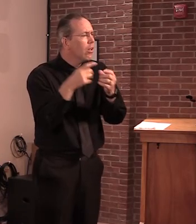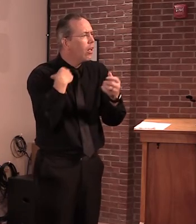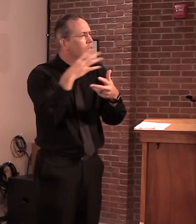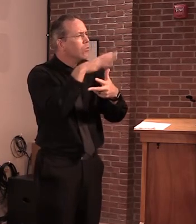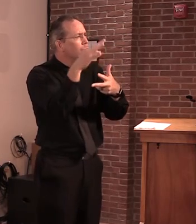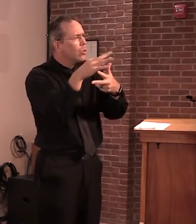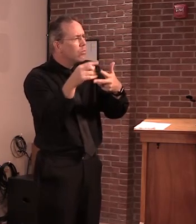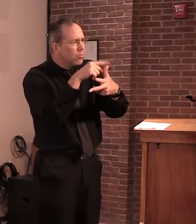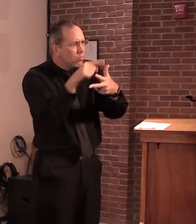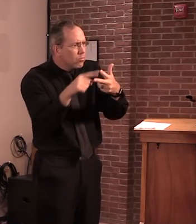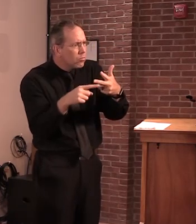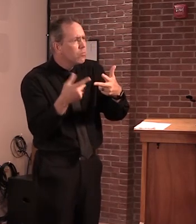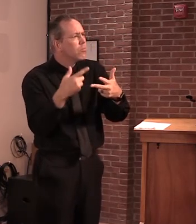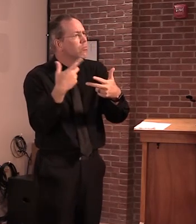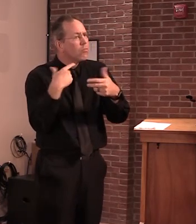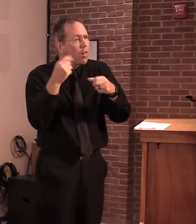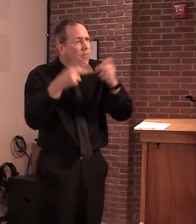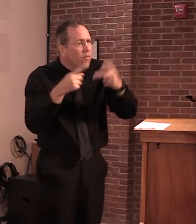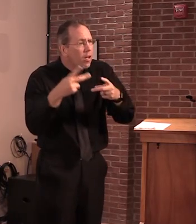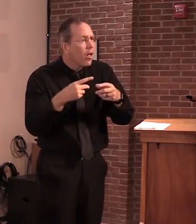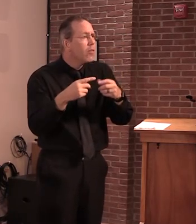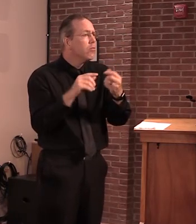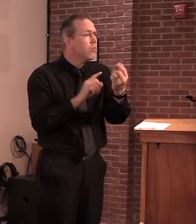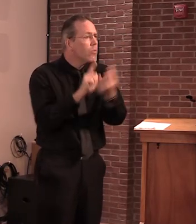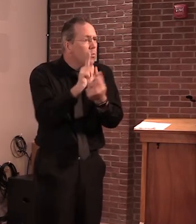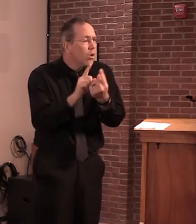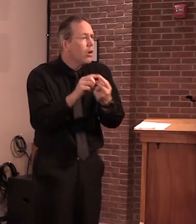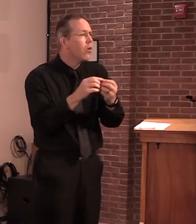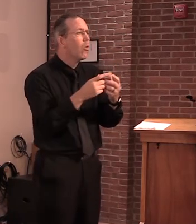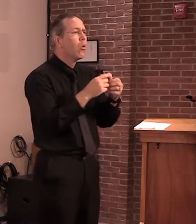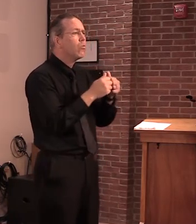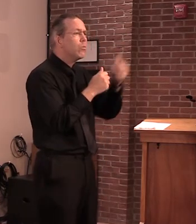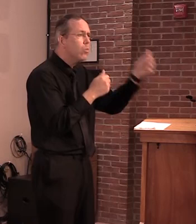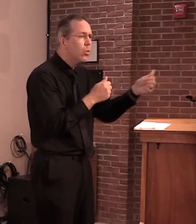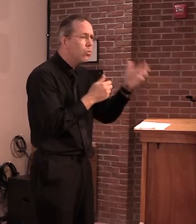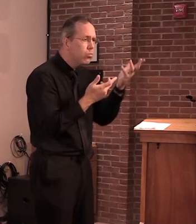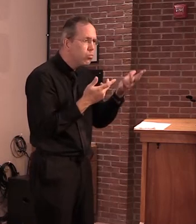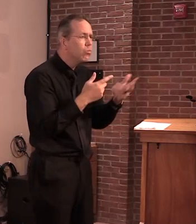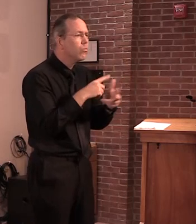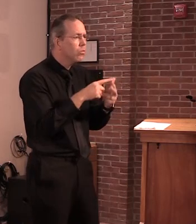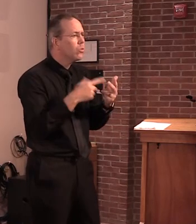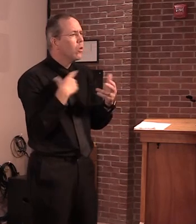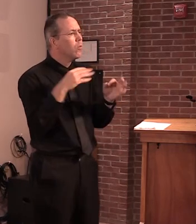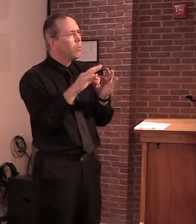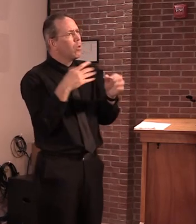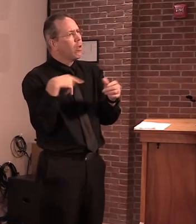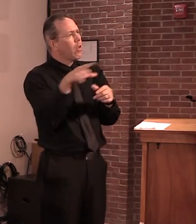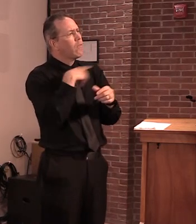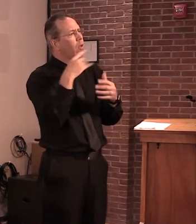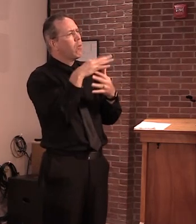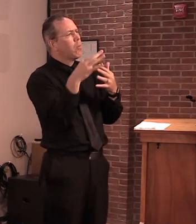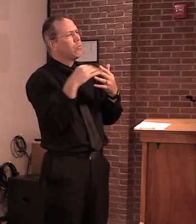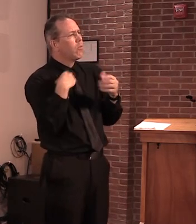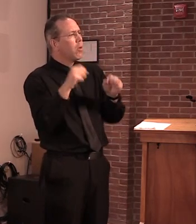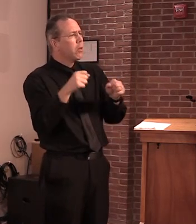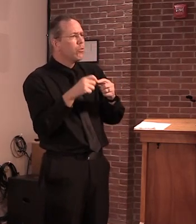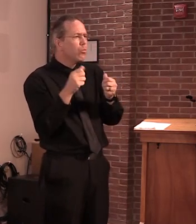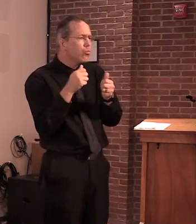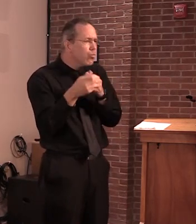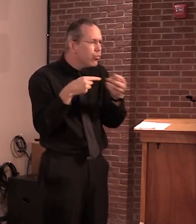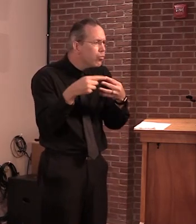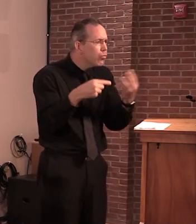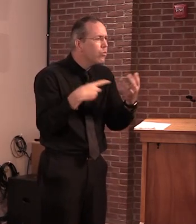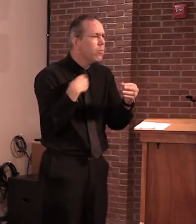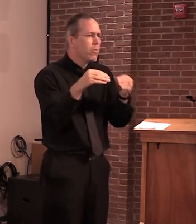learning possibilities. So all districts should have some capacity in that regard. And I think, you know, that varies to a certain extent around the